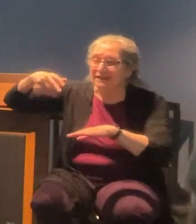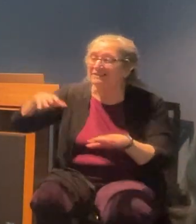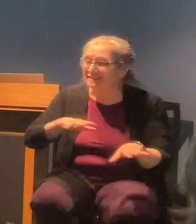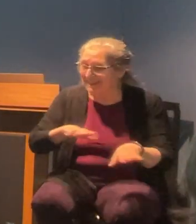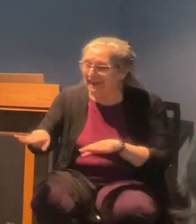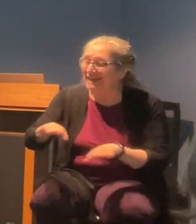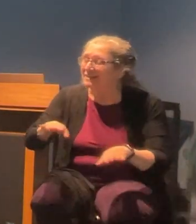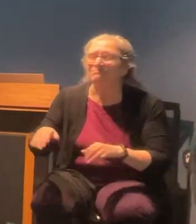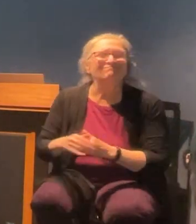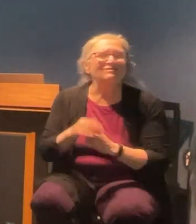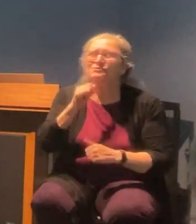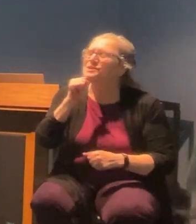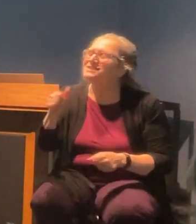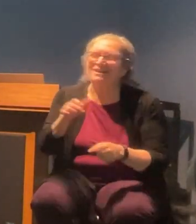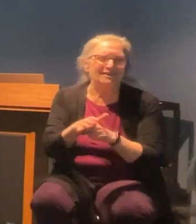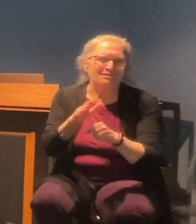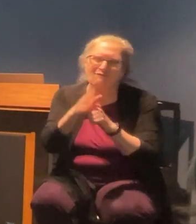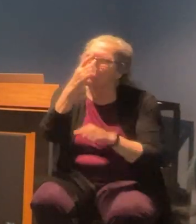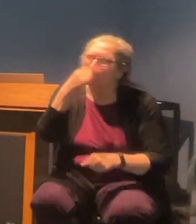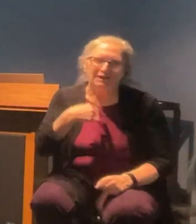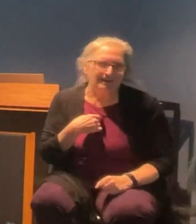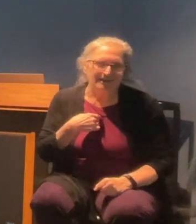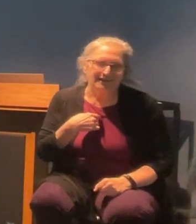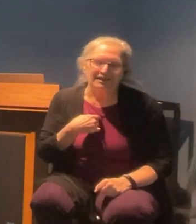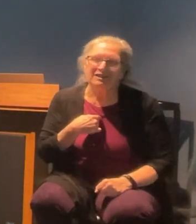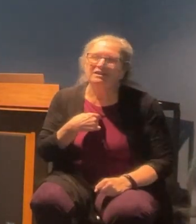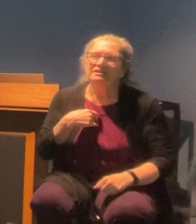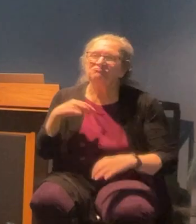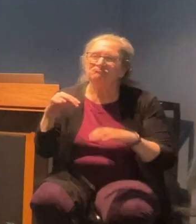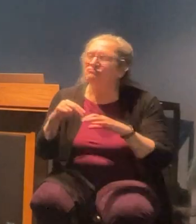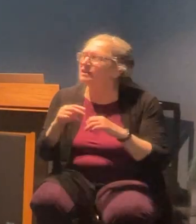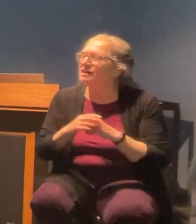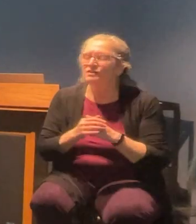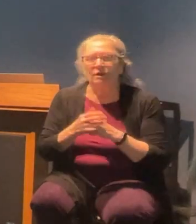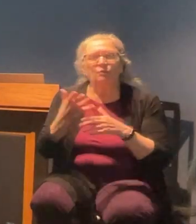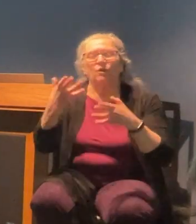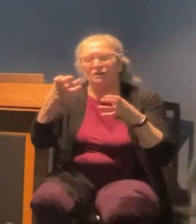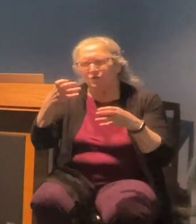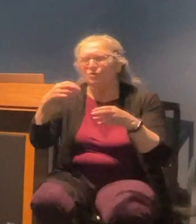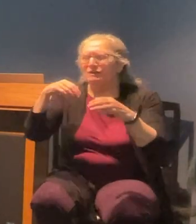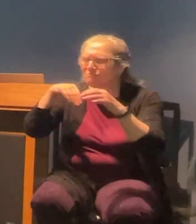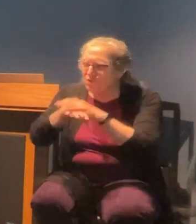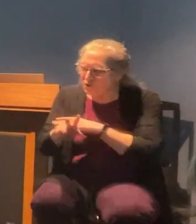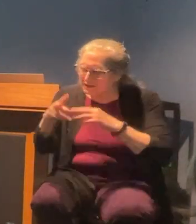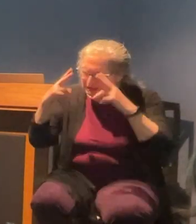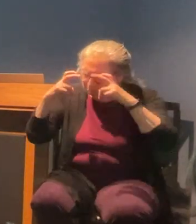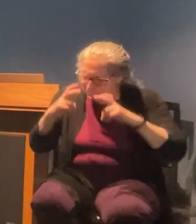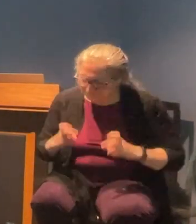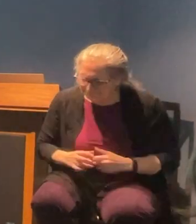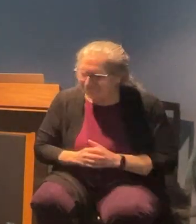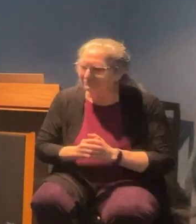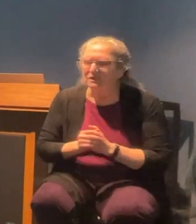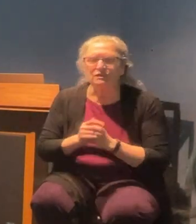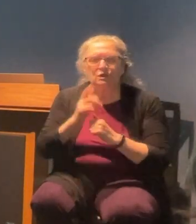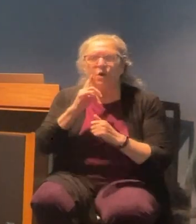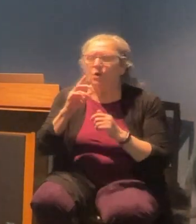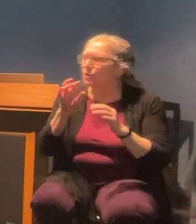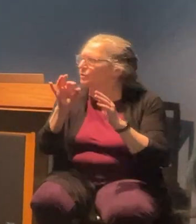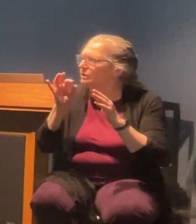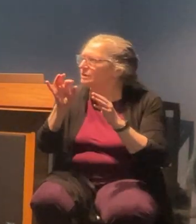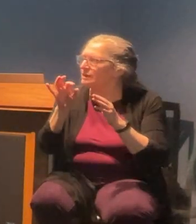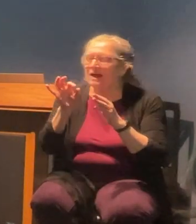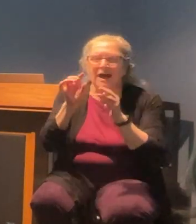it wasn't enough for me, and I wanted to dive deeper into my clothing. So what I did, I cut it little pieces,